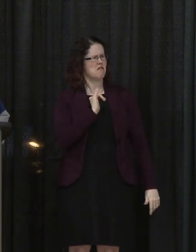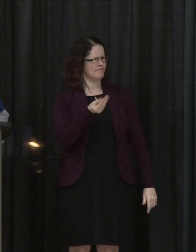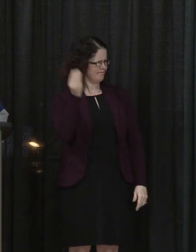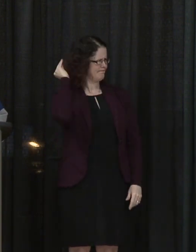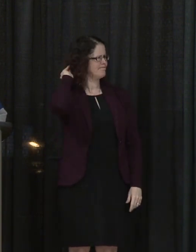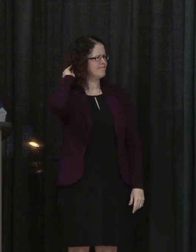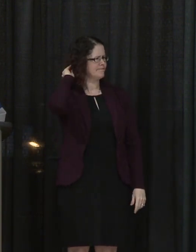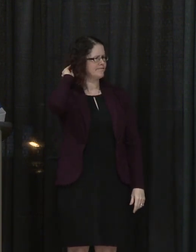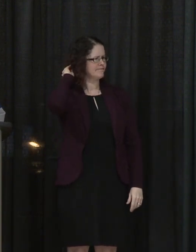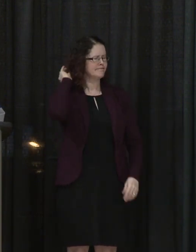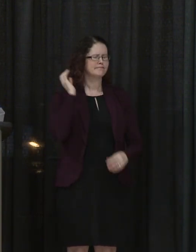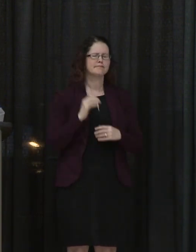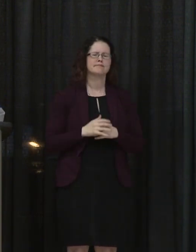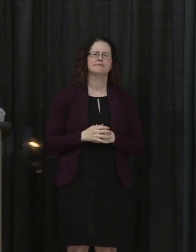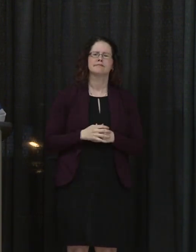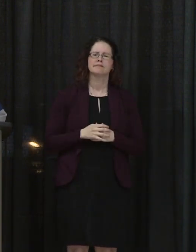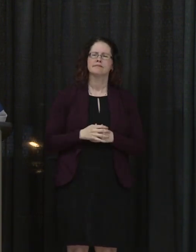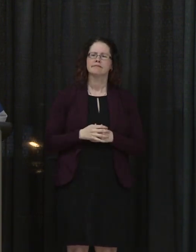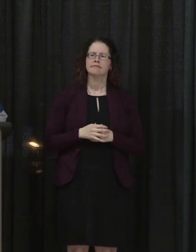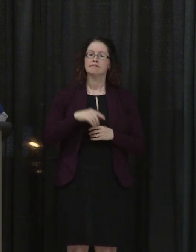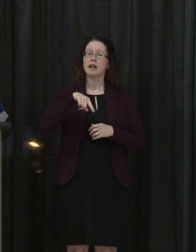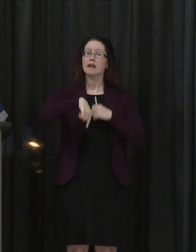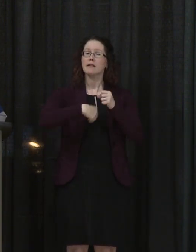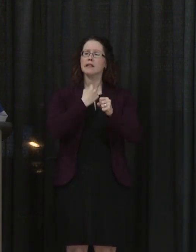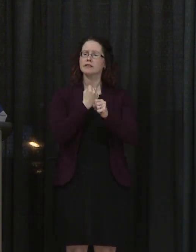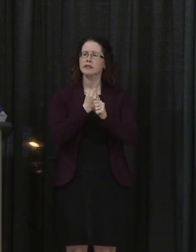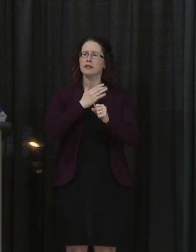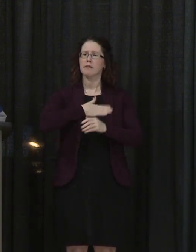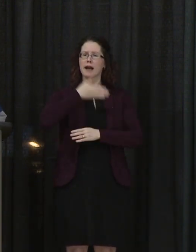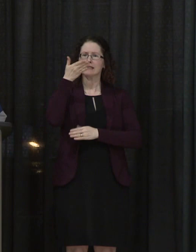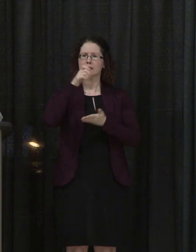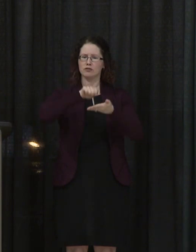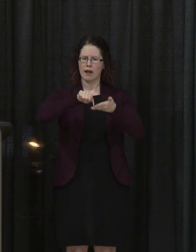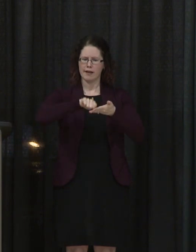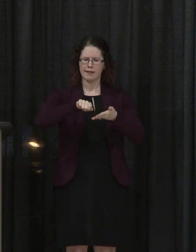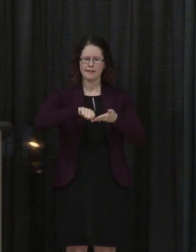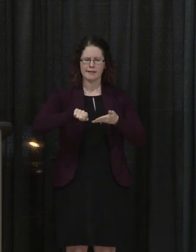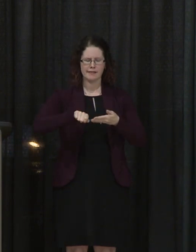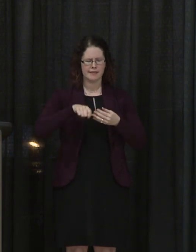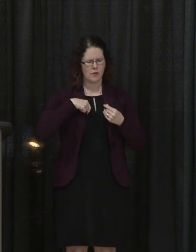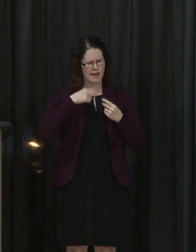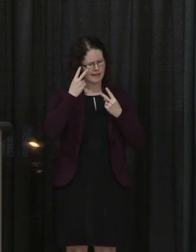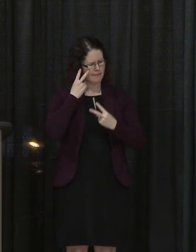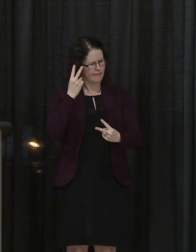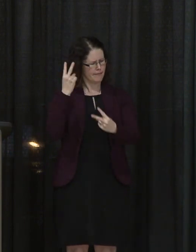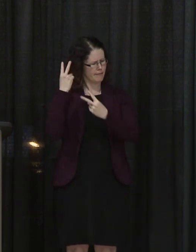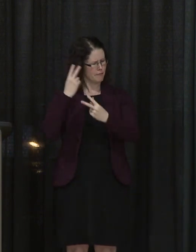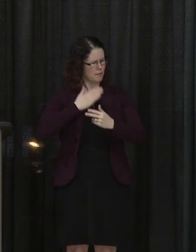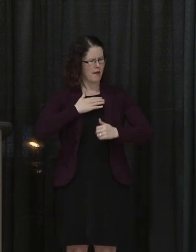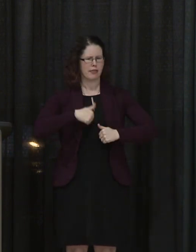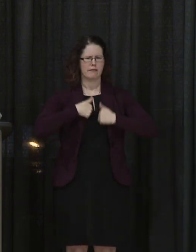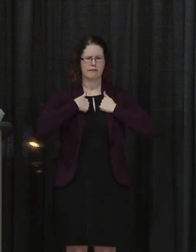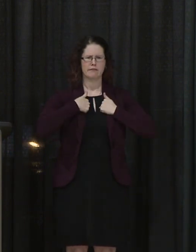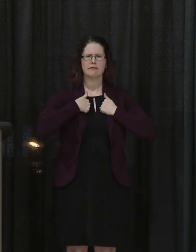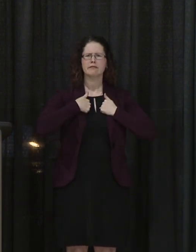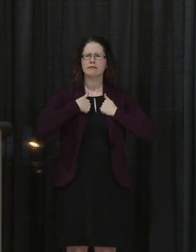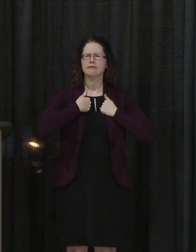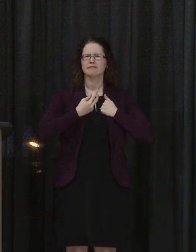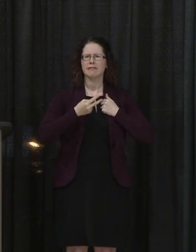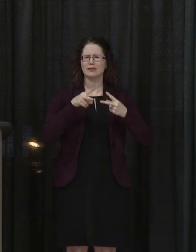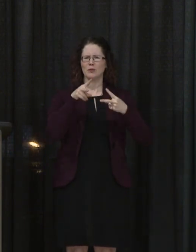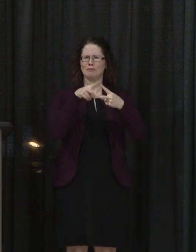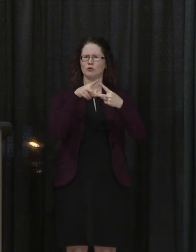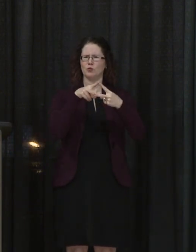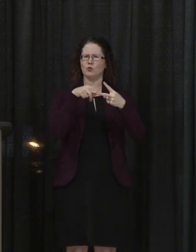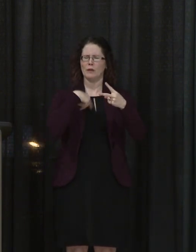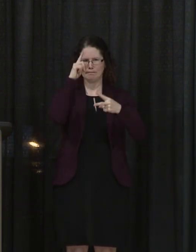our graduates this year, a couple of events in my personal life came to mind that I want to share with you that spoke to Colonel